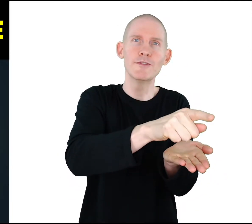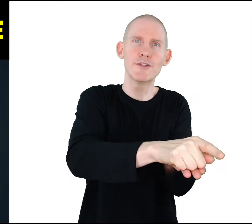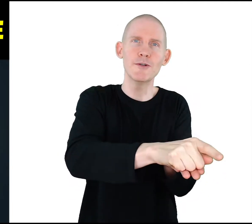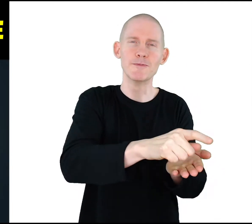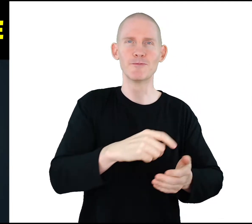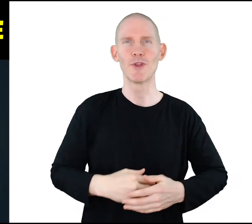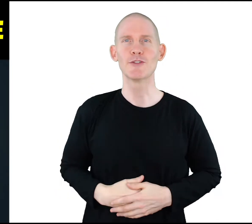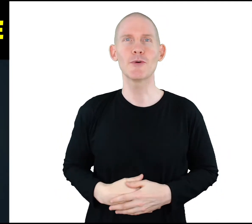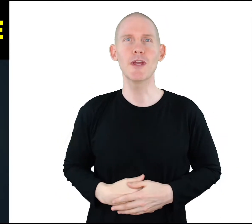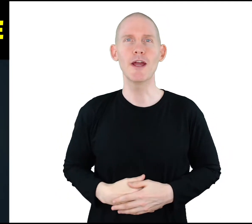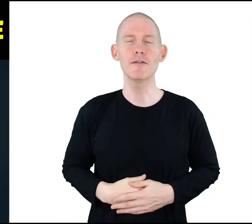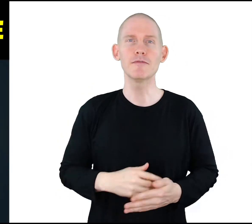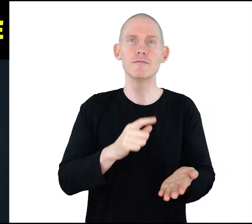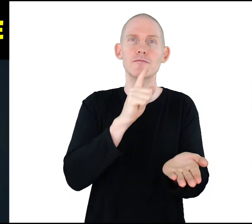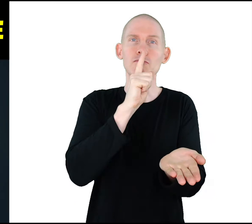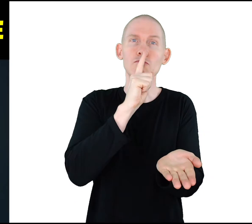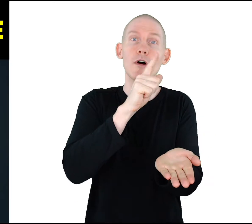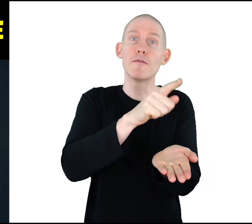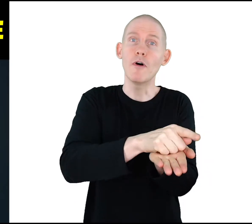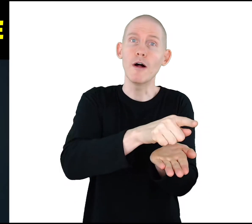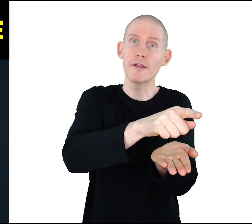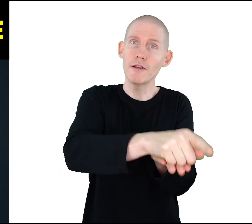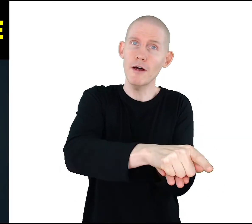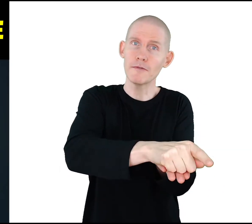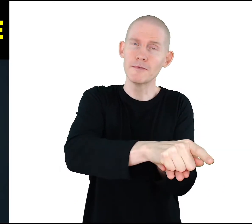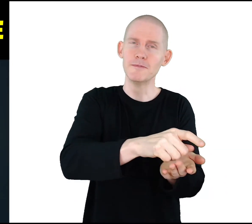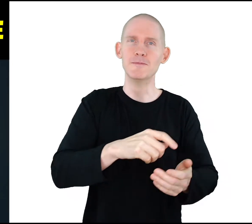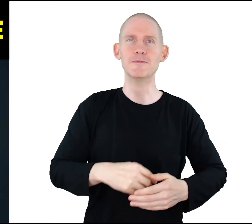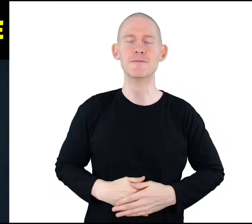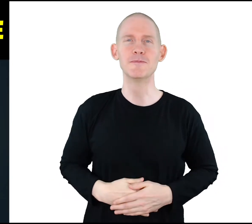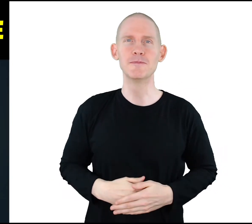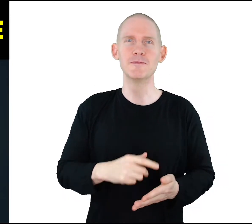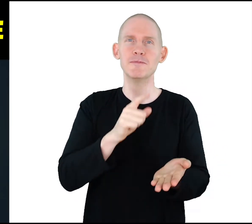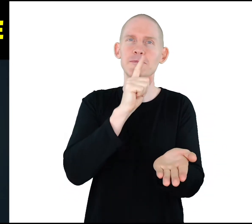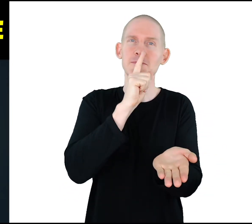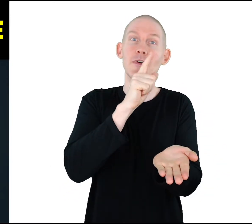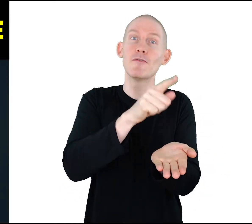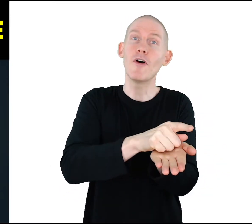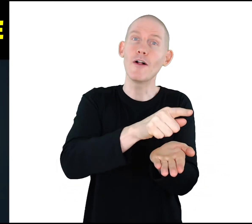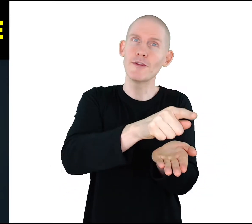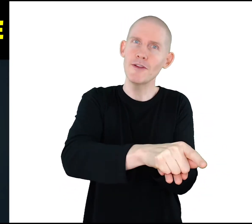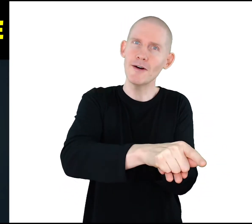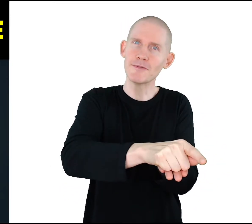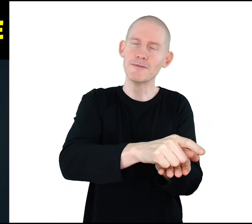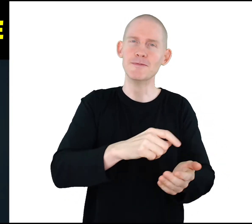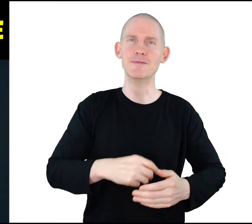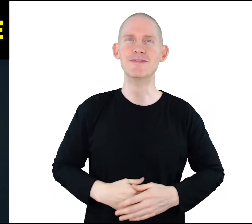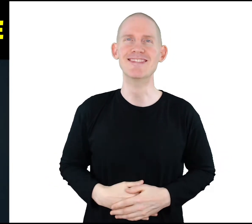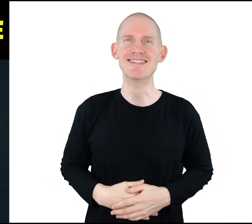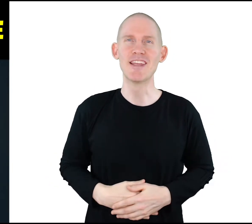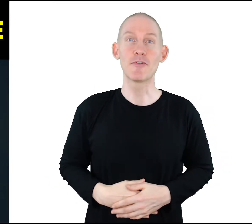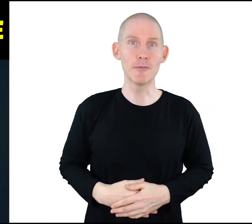2. So we have fall in love. Fall in love. From the